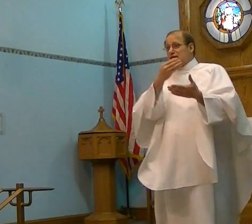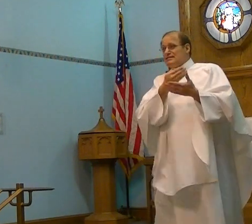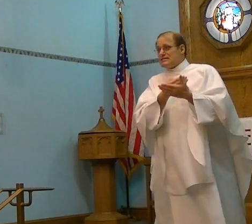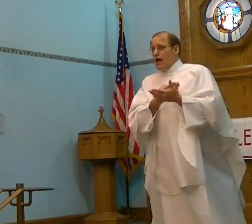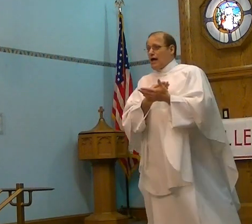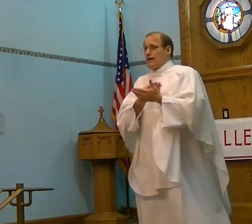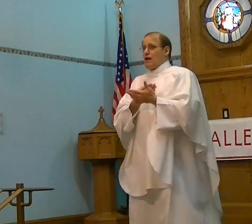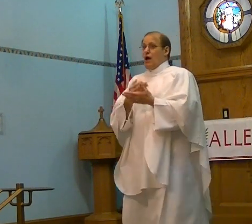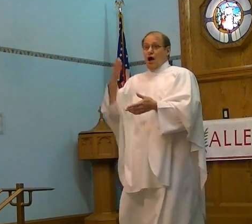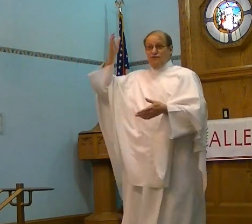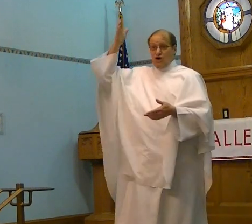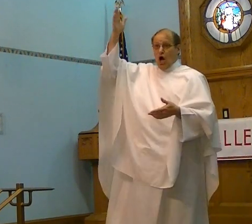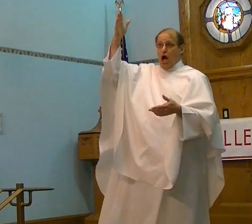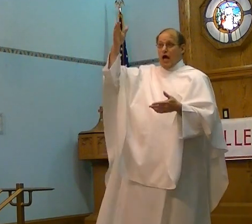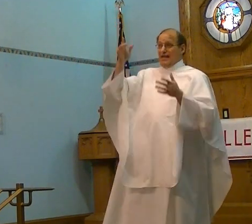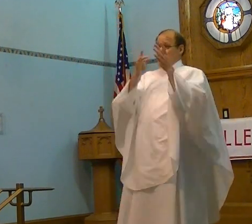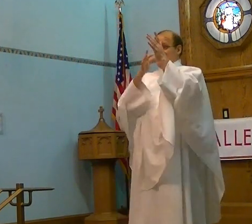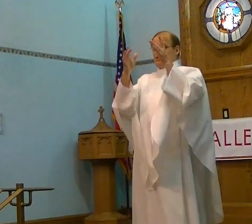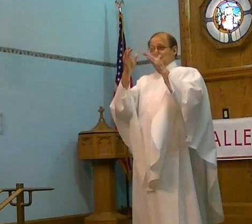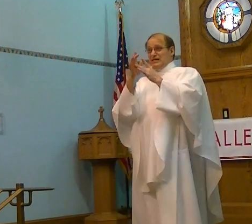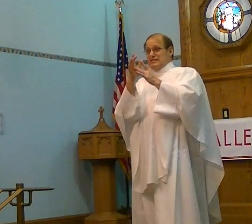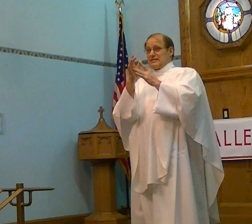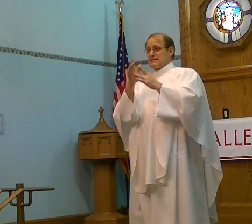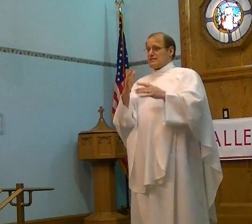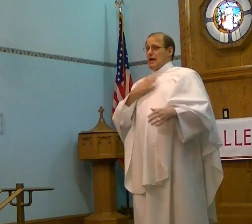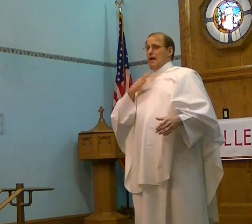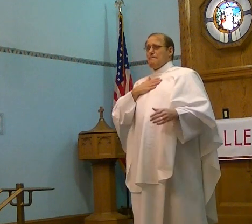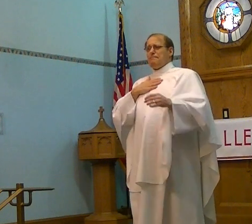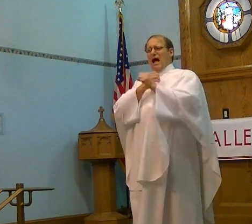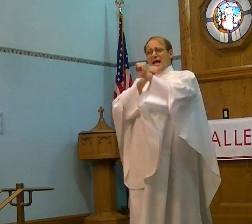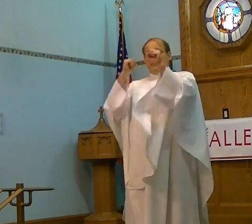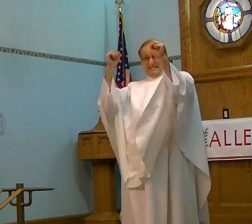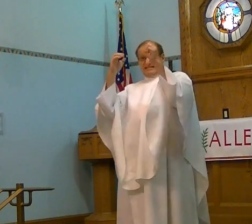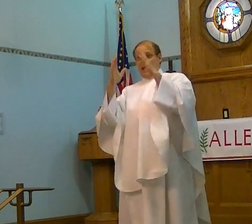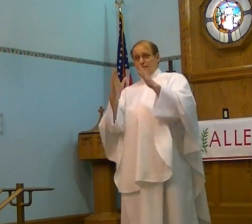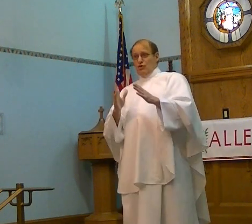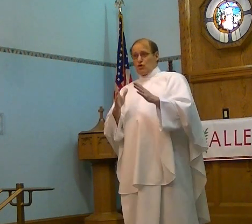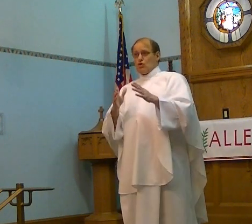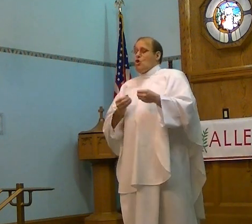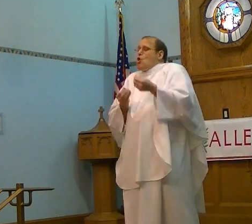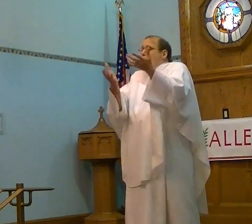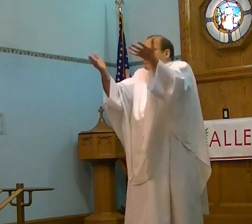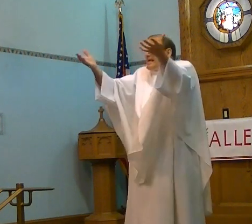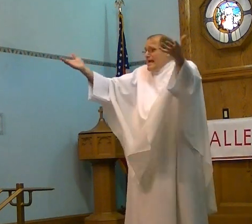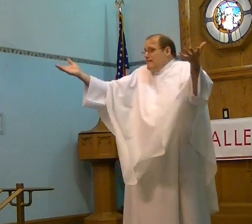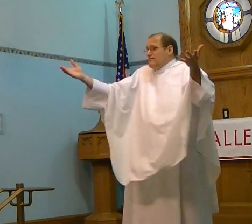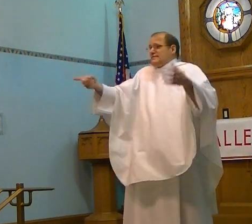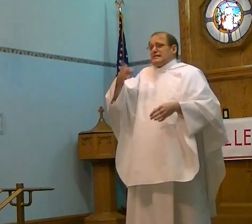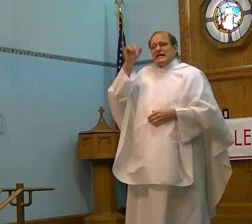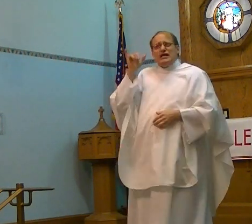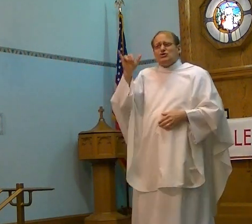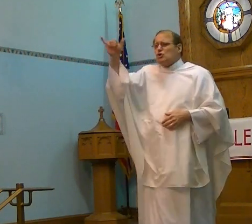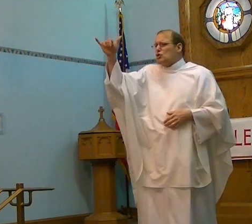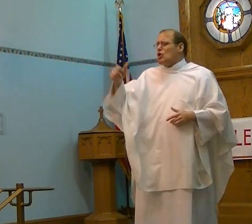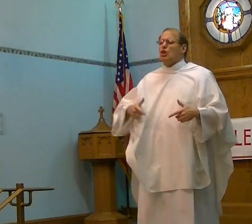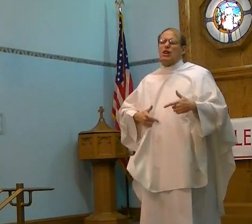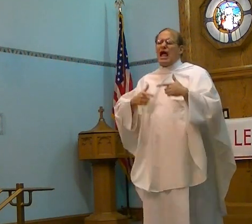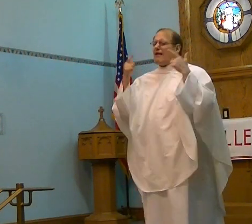Son of God. Jesus. My Savior who gives eternal life